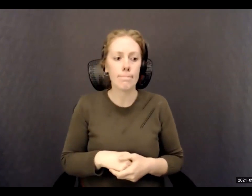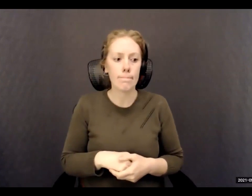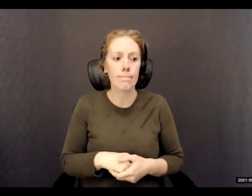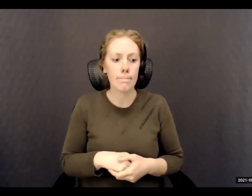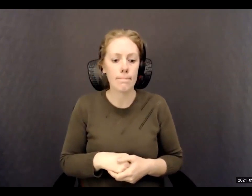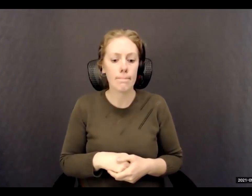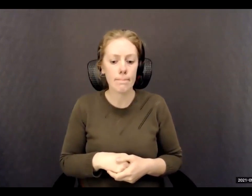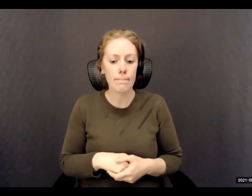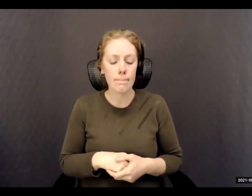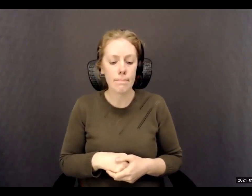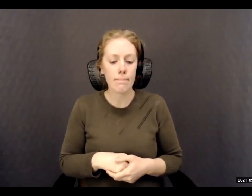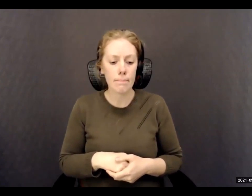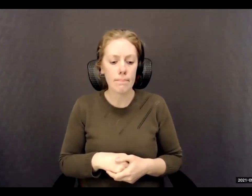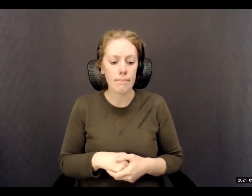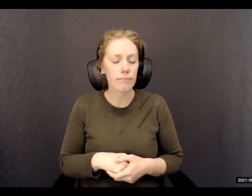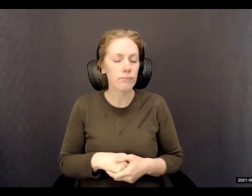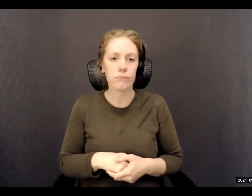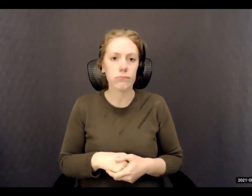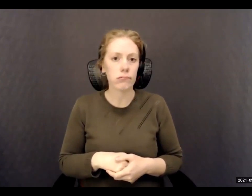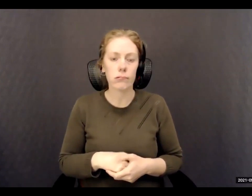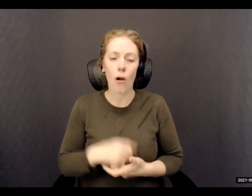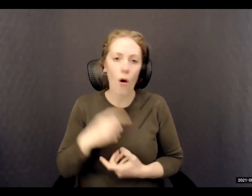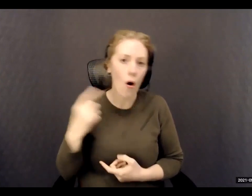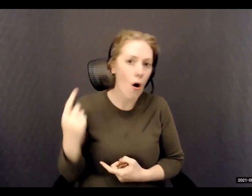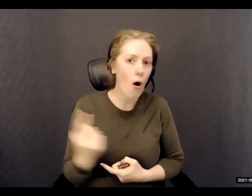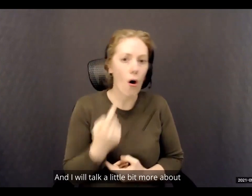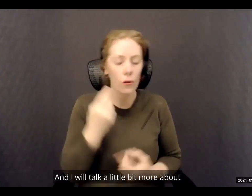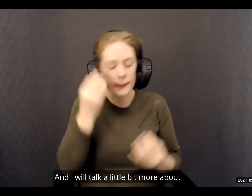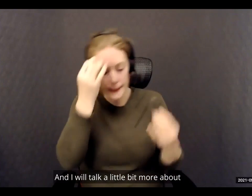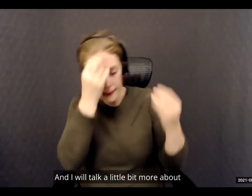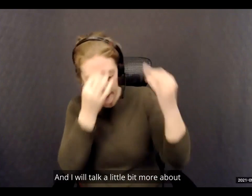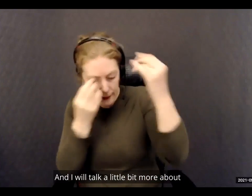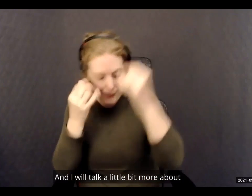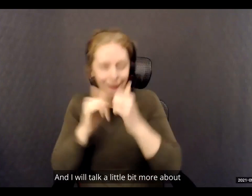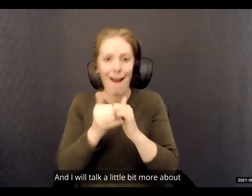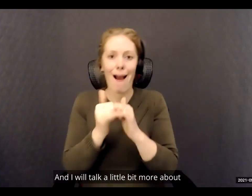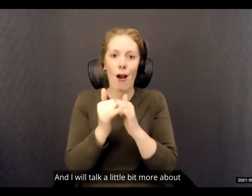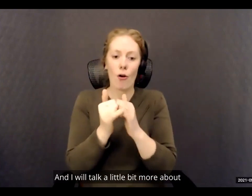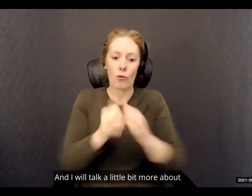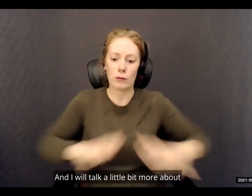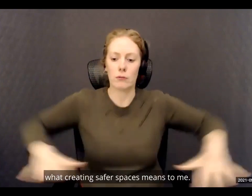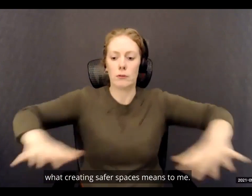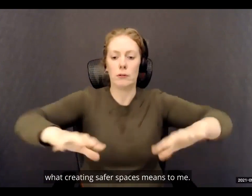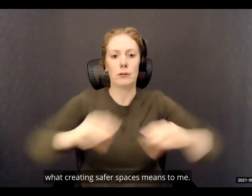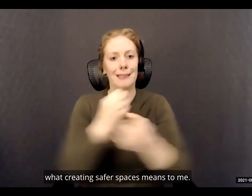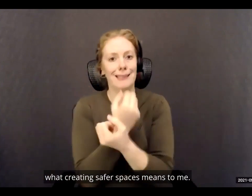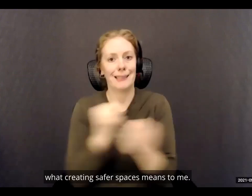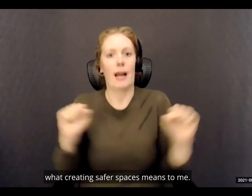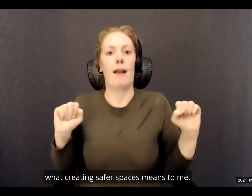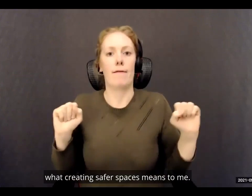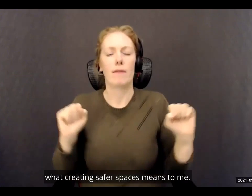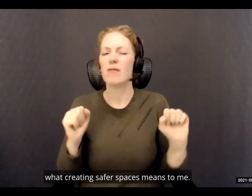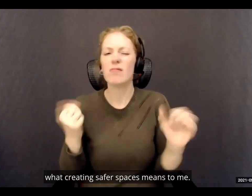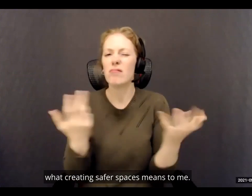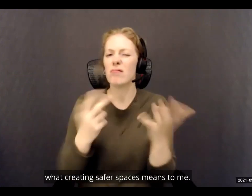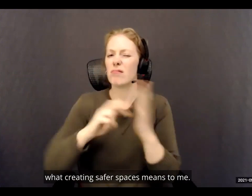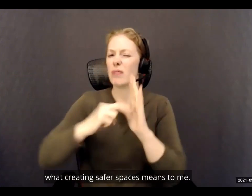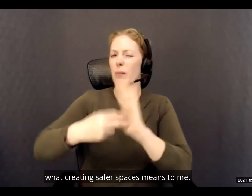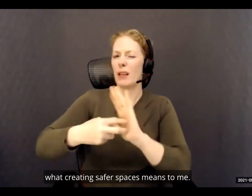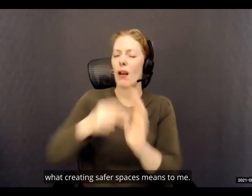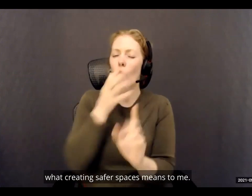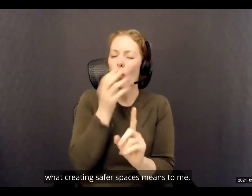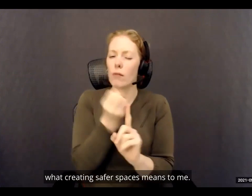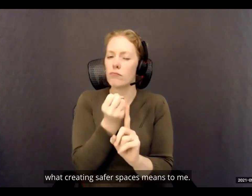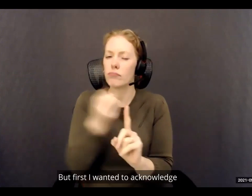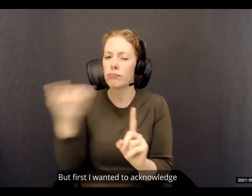we constantly work to create safer spaces. And I will talk a little bit more about what creating safer spaces means to